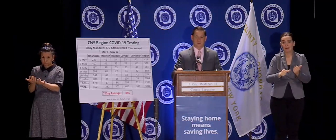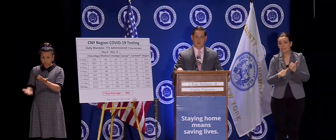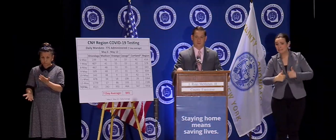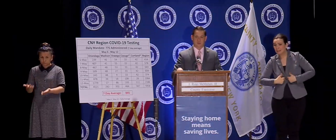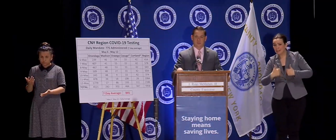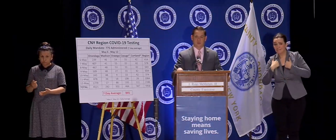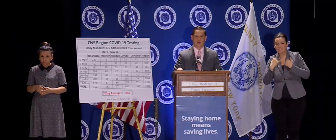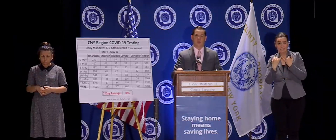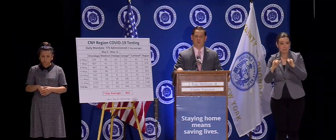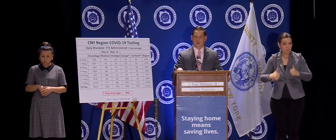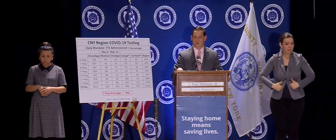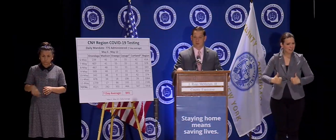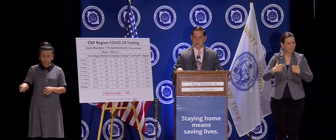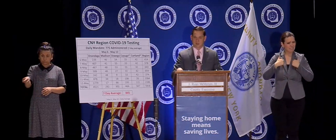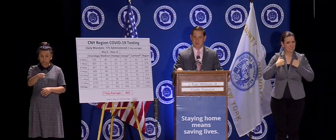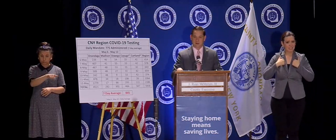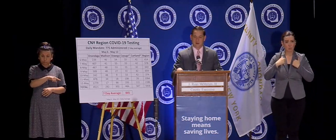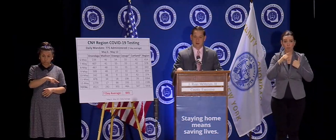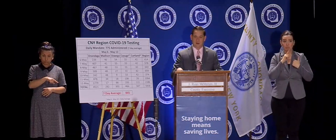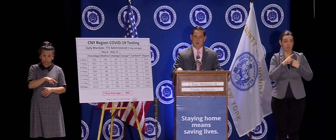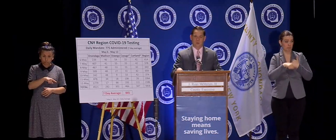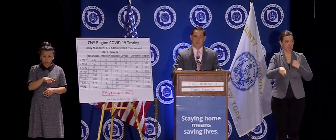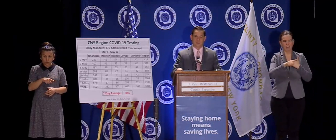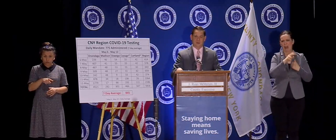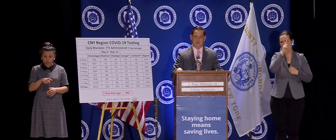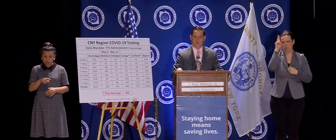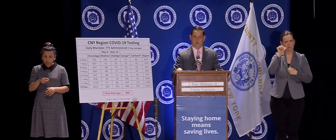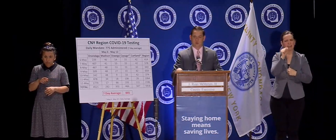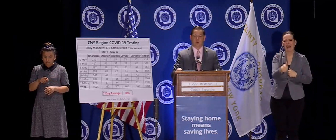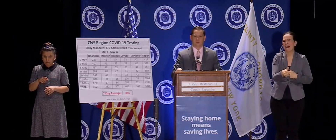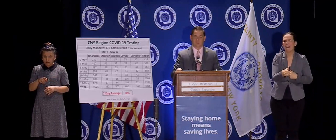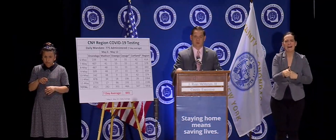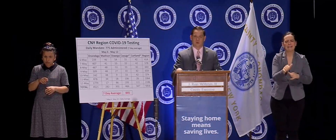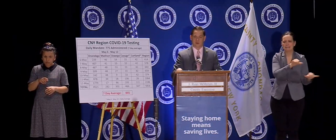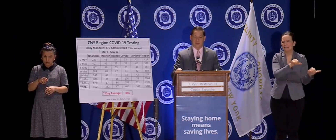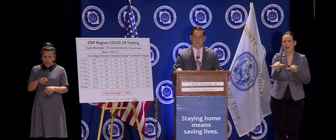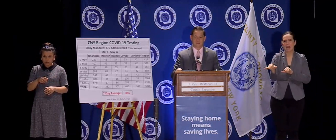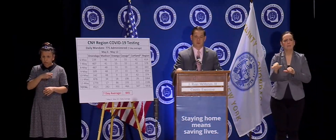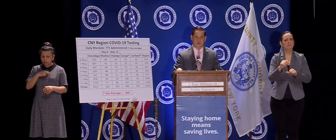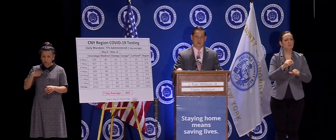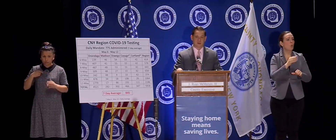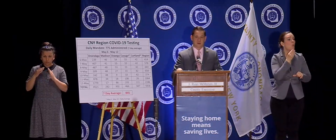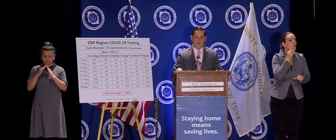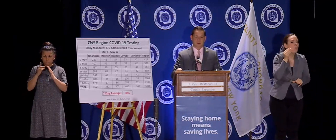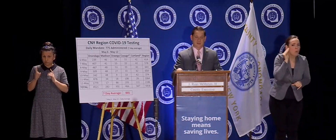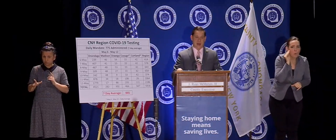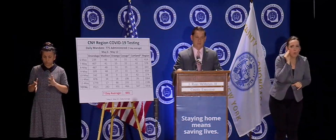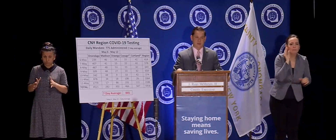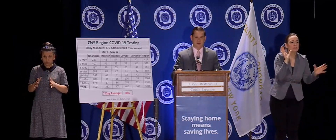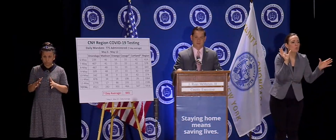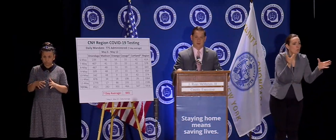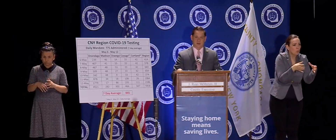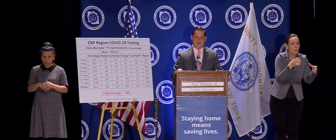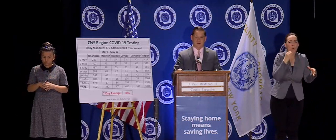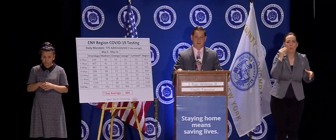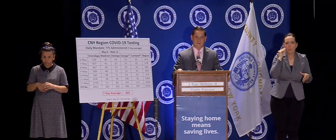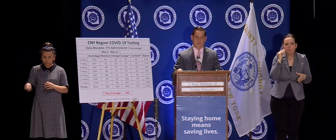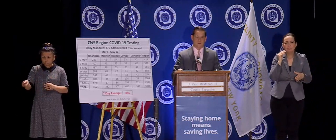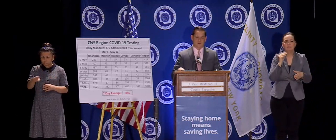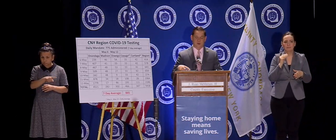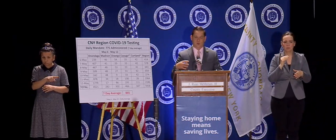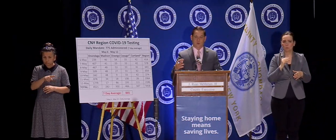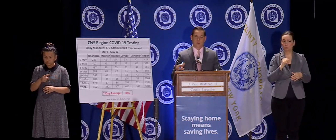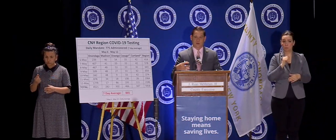with traditional COVID units. Nobody was equipped with a COVID-19 unit when this happened, and